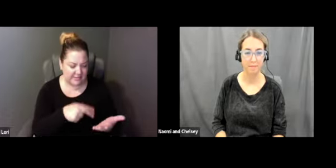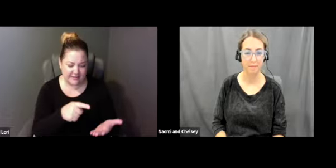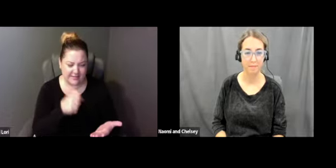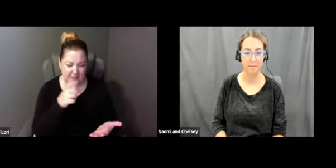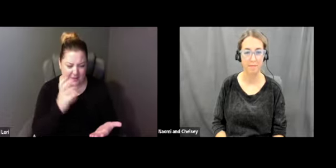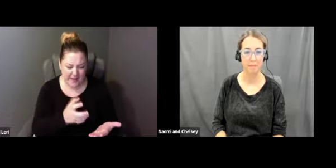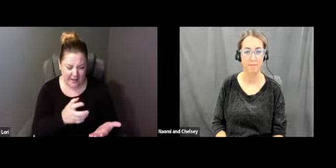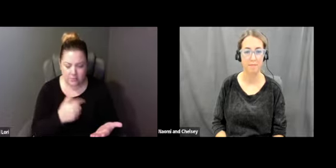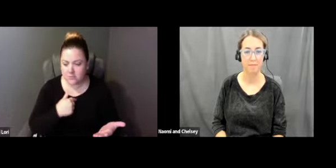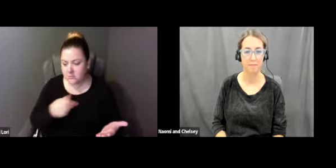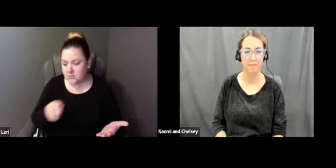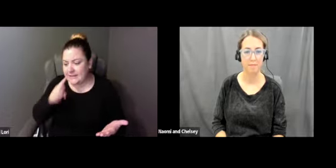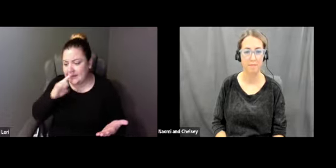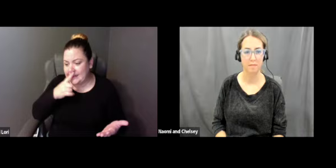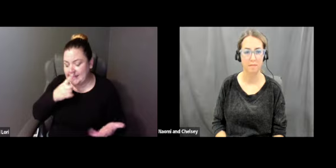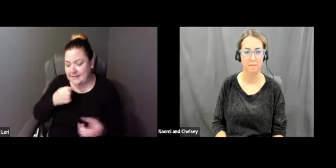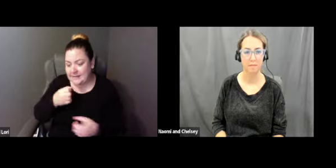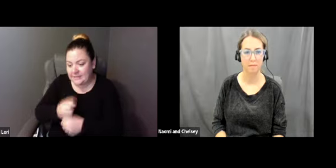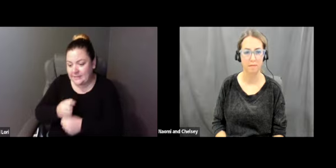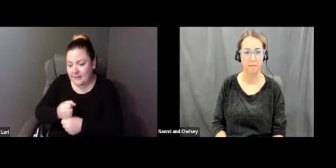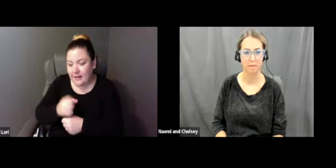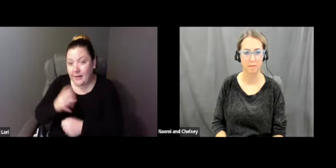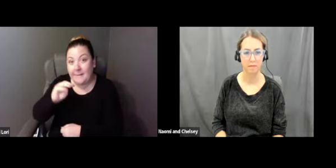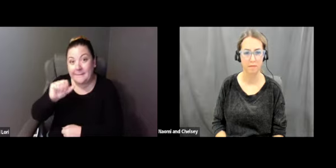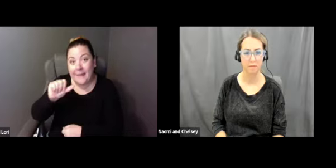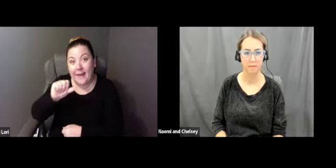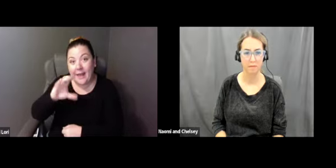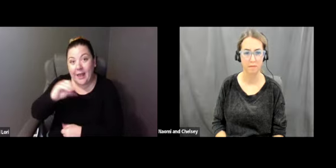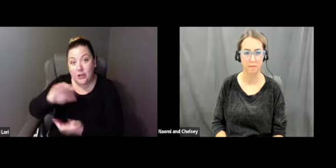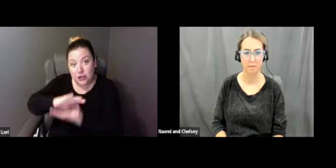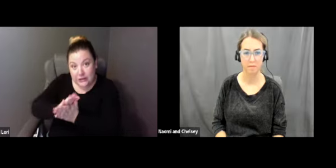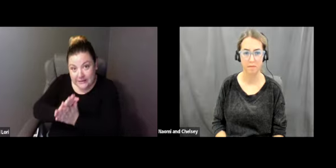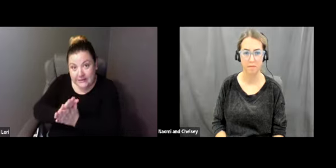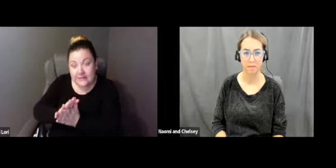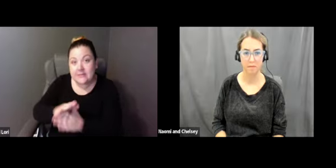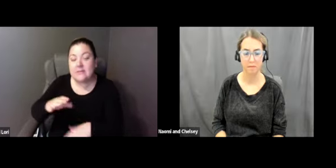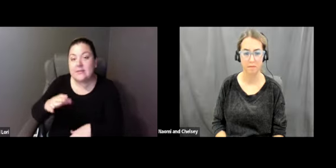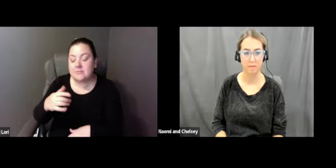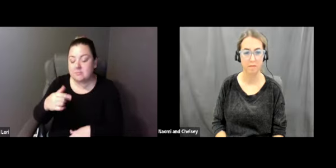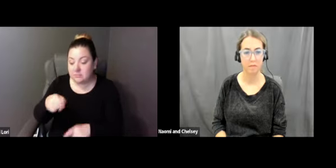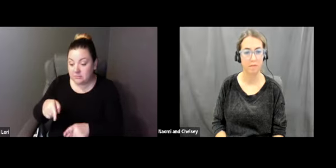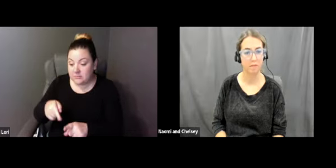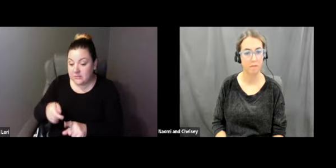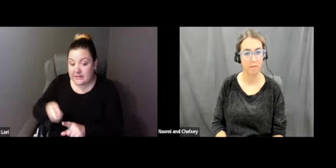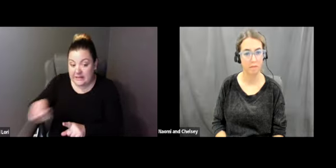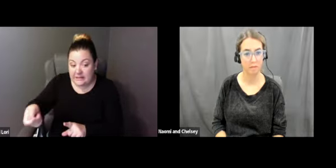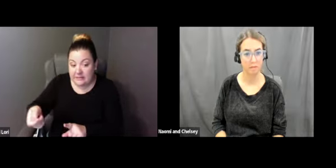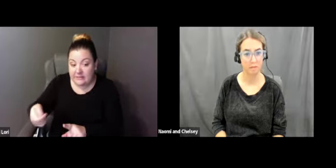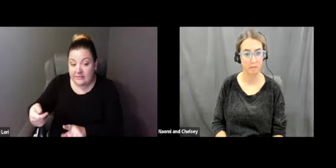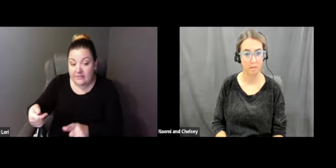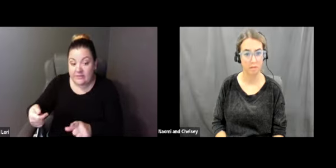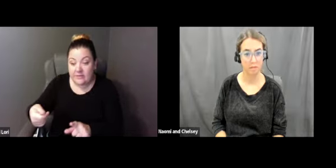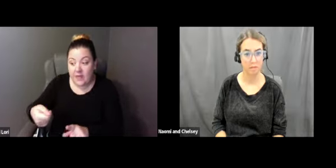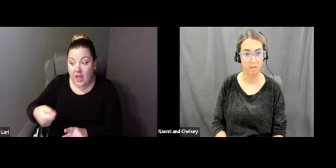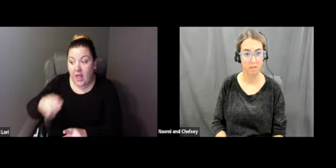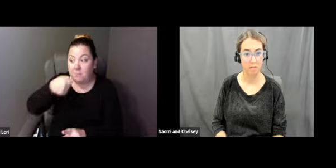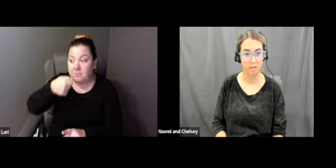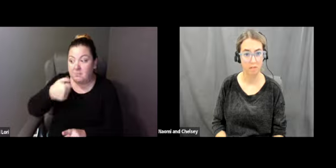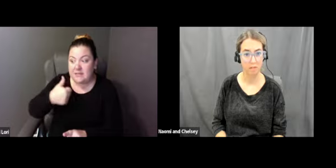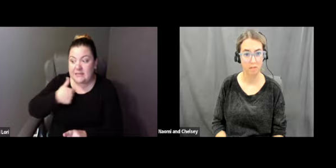made macaroni and cheese for my son and I want to taste it and I want to make sure that it is like a